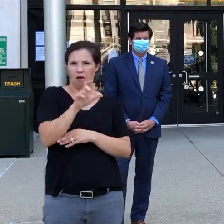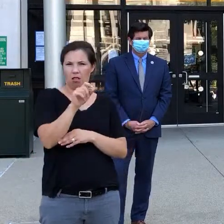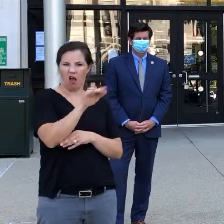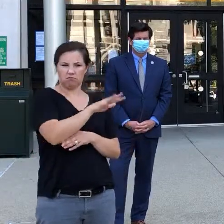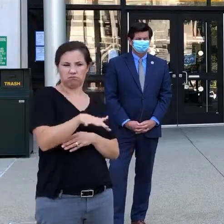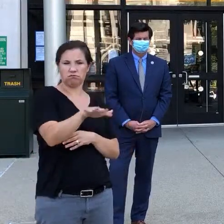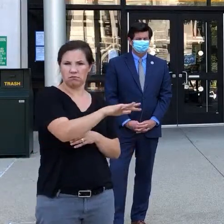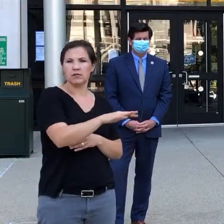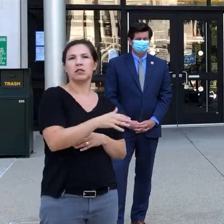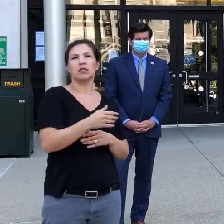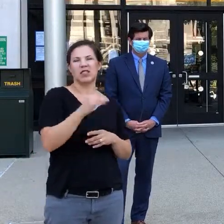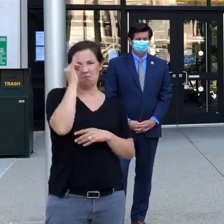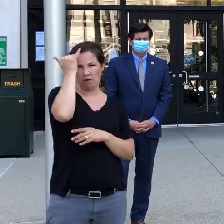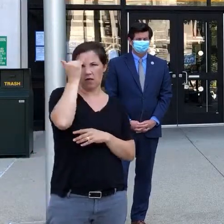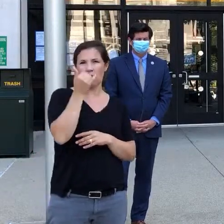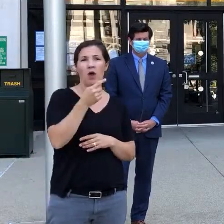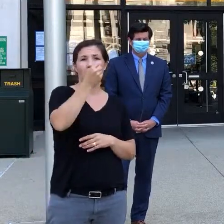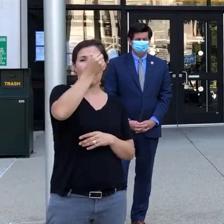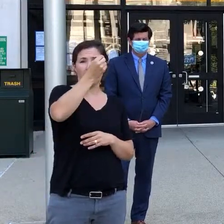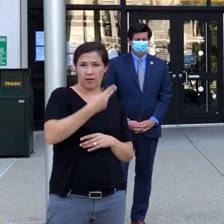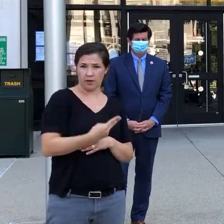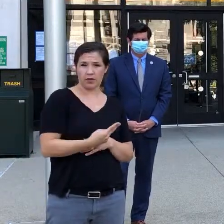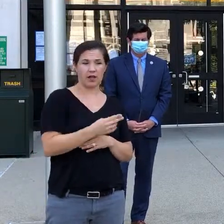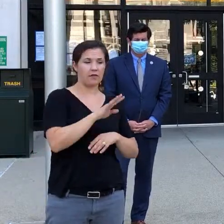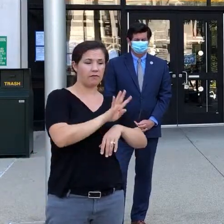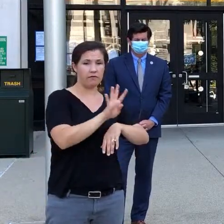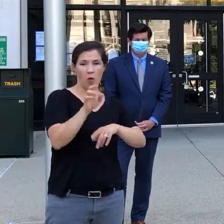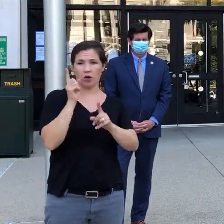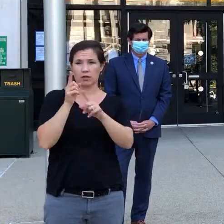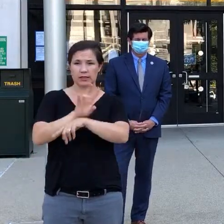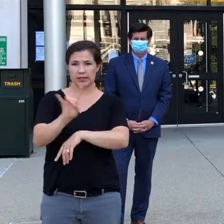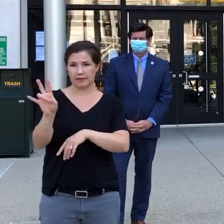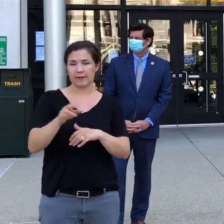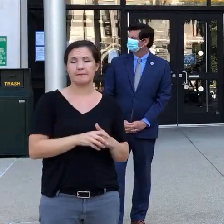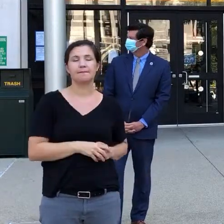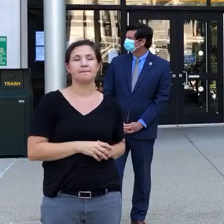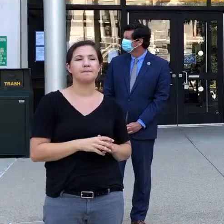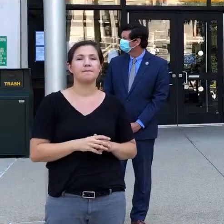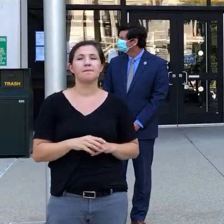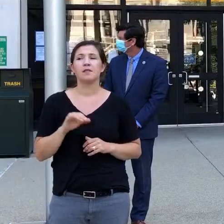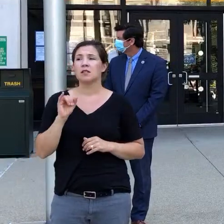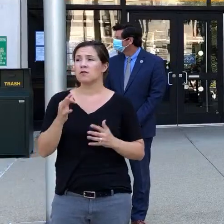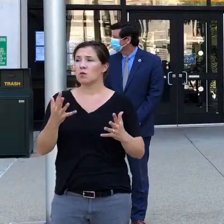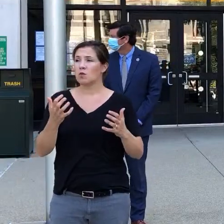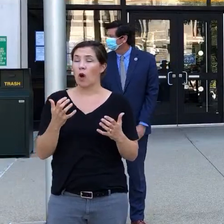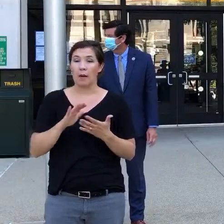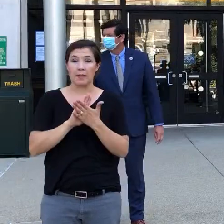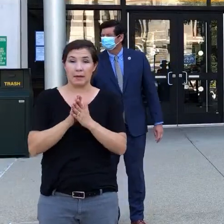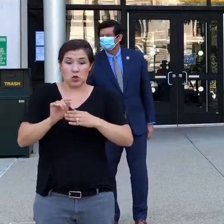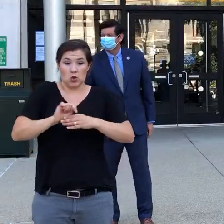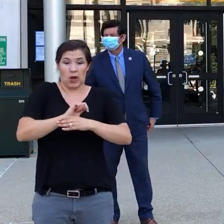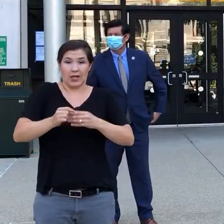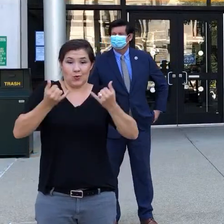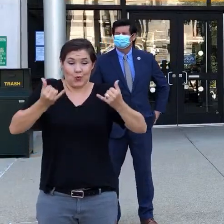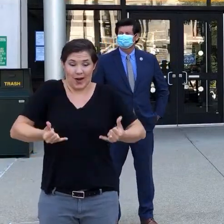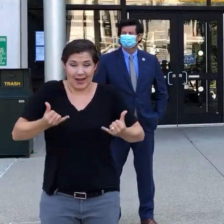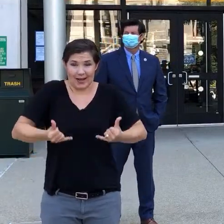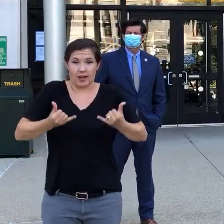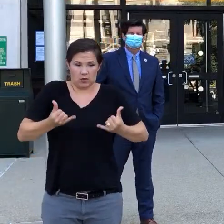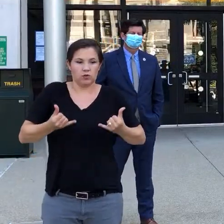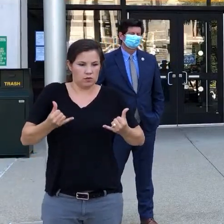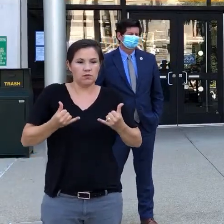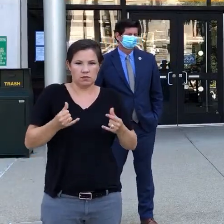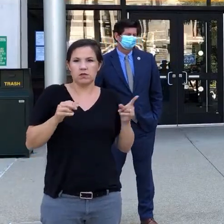every Thursday from 4 to 7 p.m. Also, if you want to get trained right now, today, on